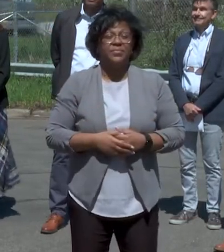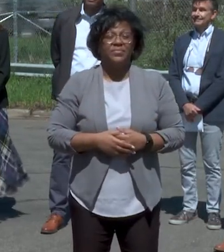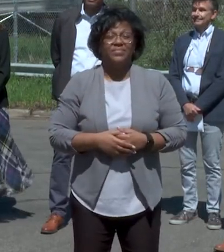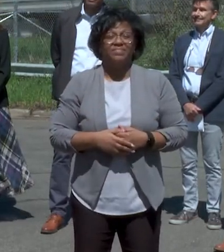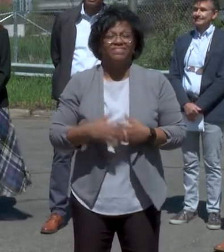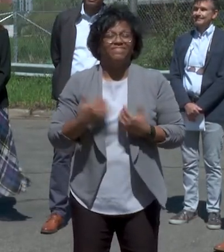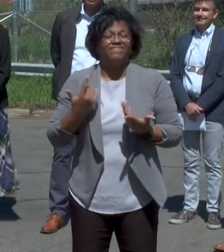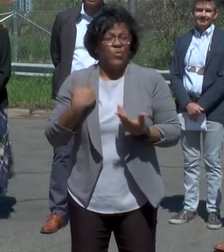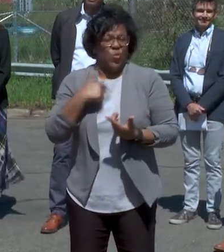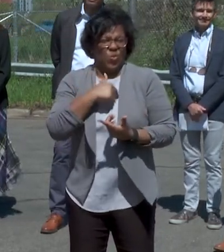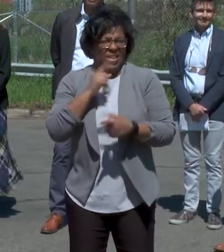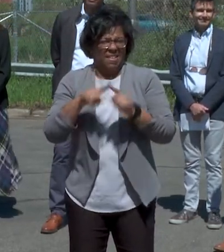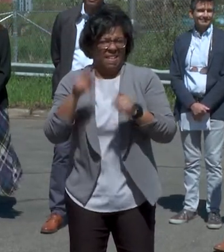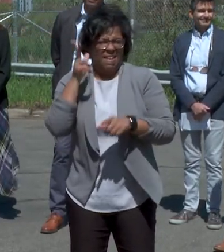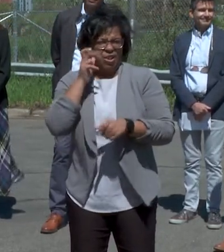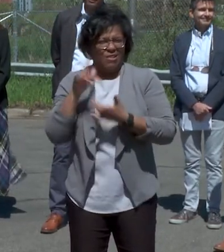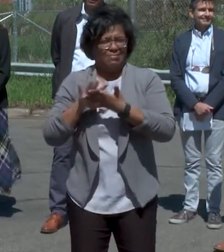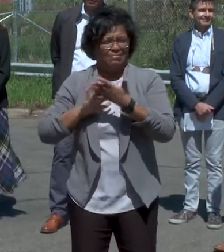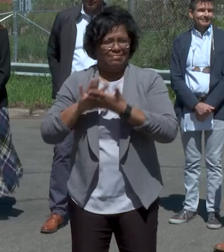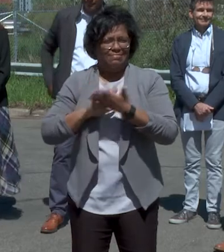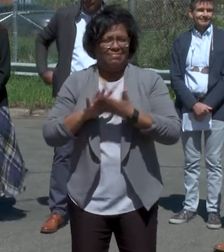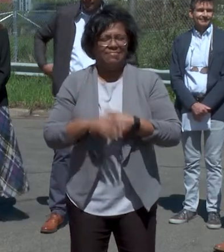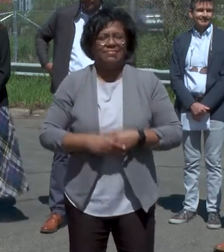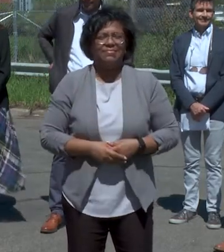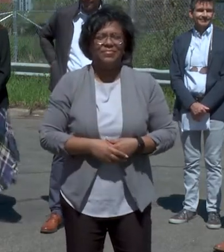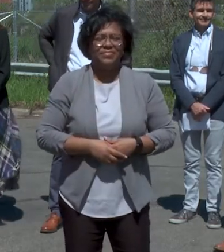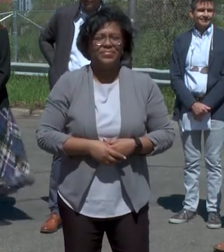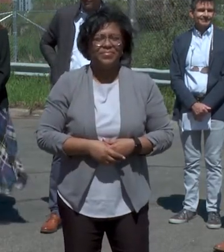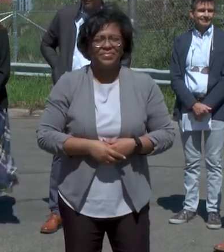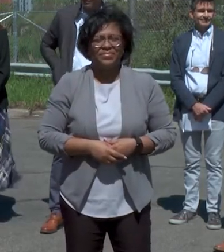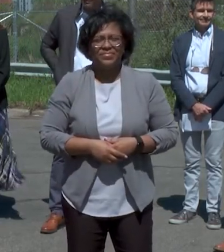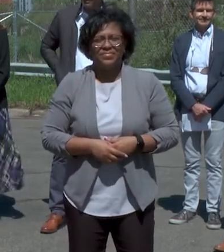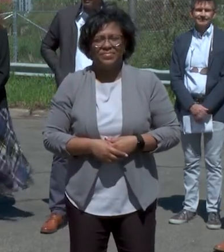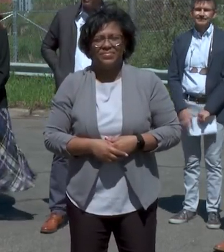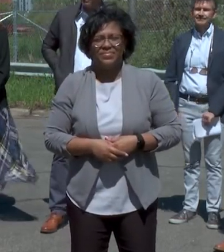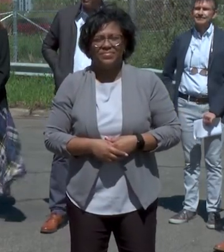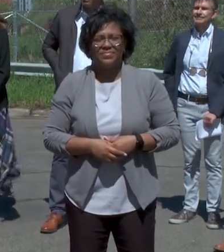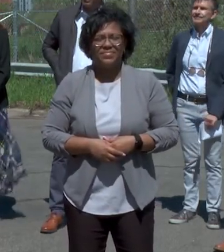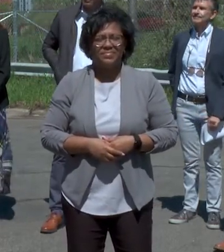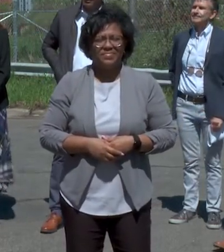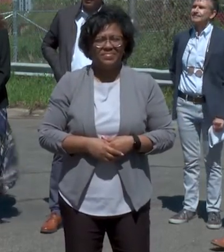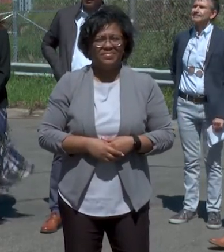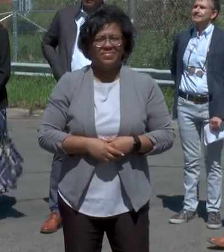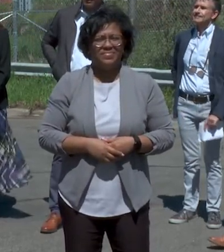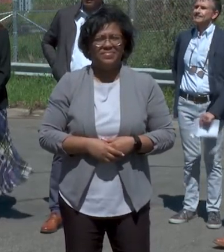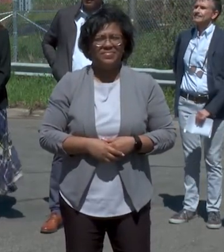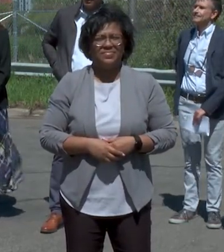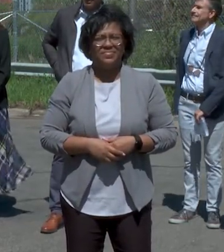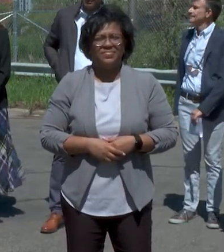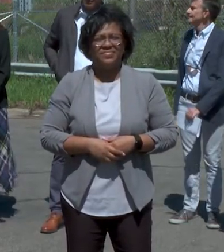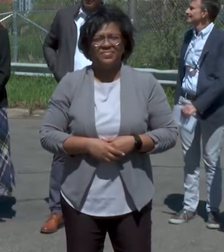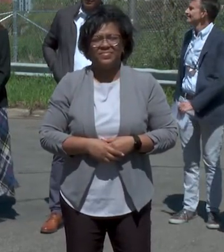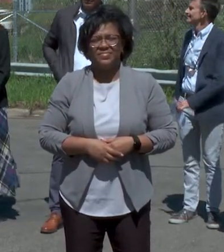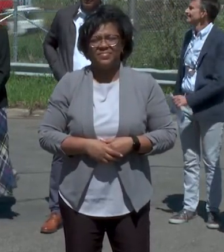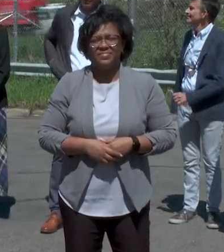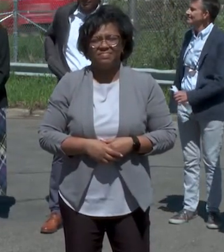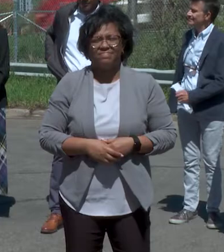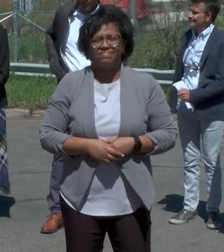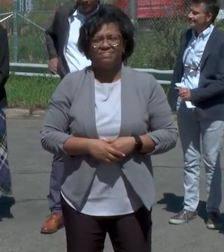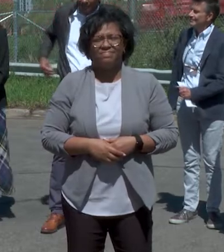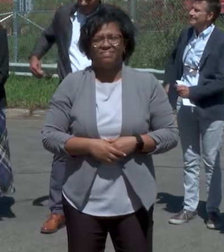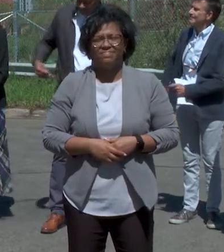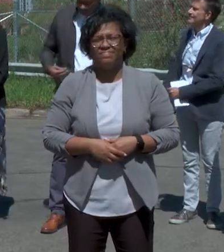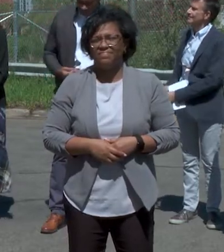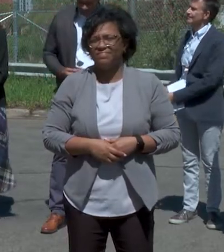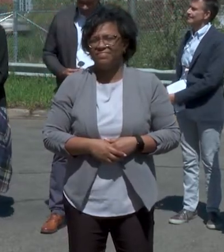to expand work tracking and data collection. It also features a forestry outreach staff person